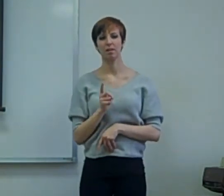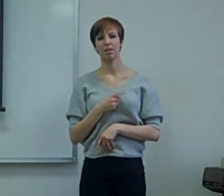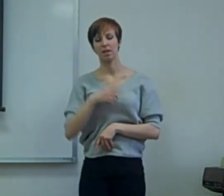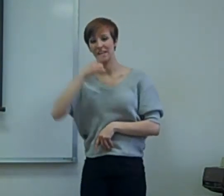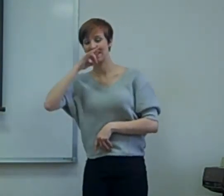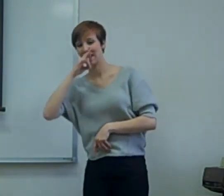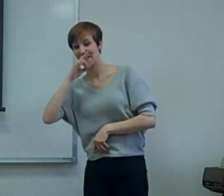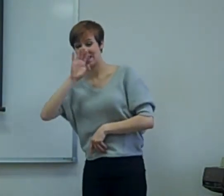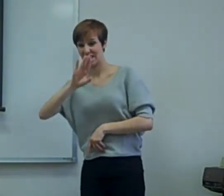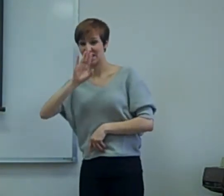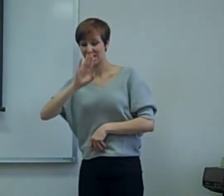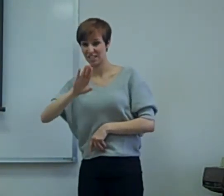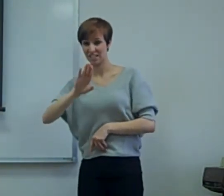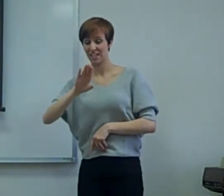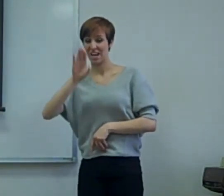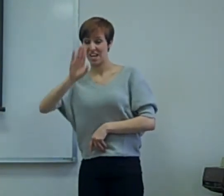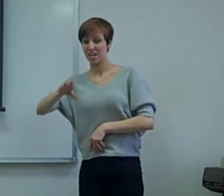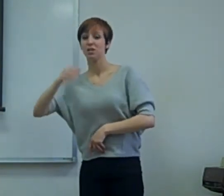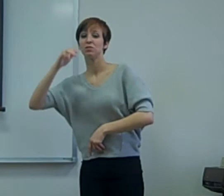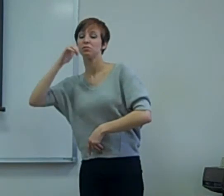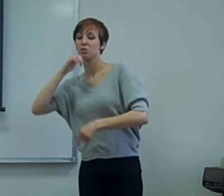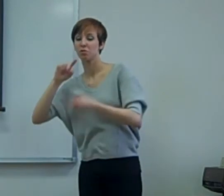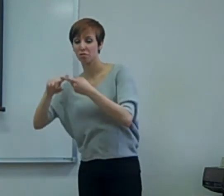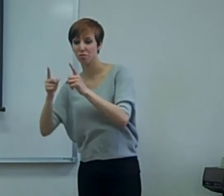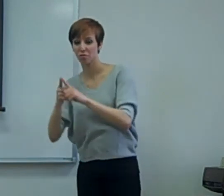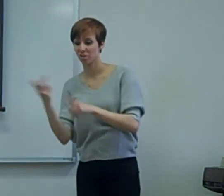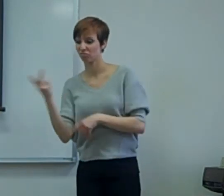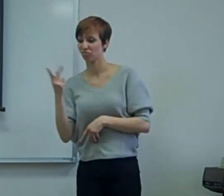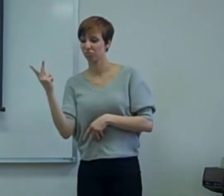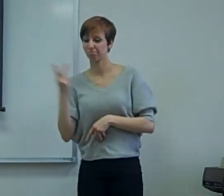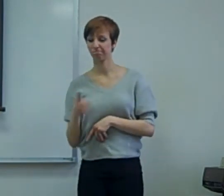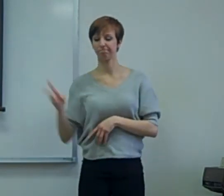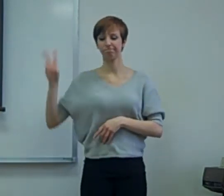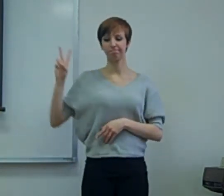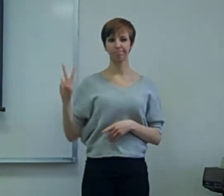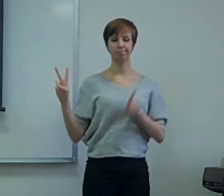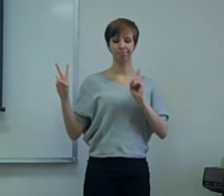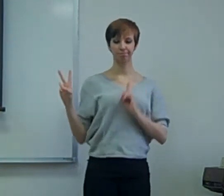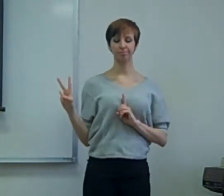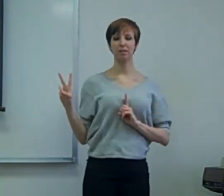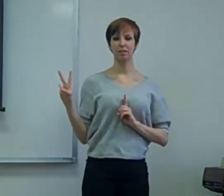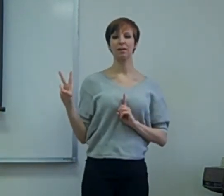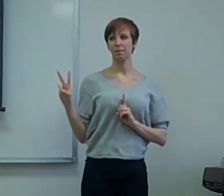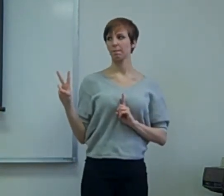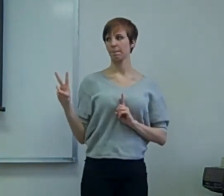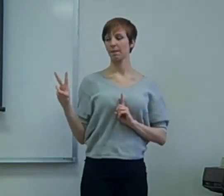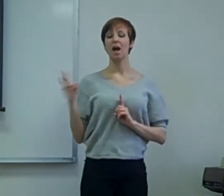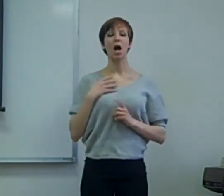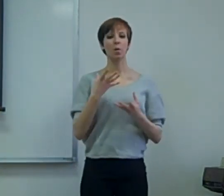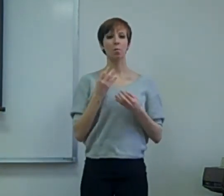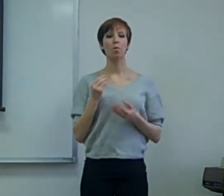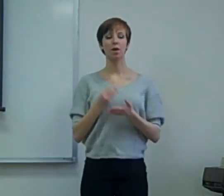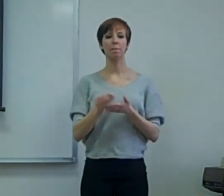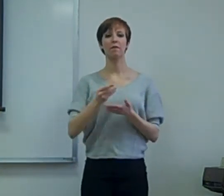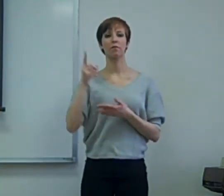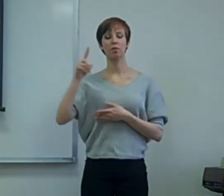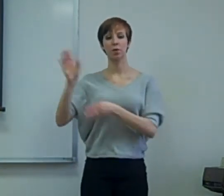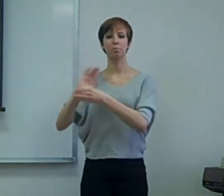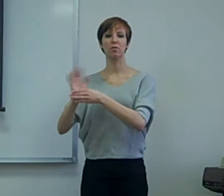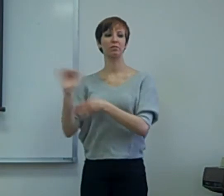And for some reason he just reminded me of Greg, and I said, I would like to pay for their movies too. And the